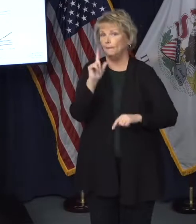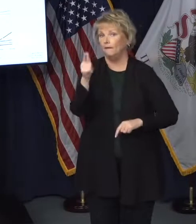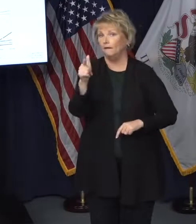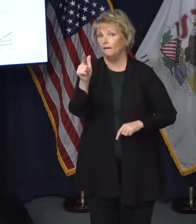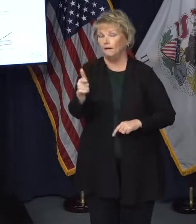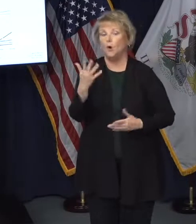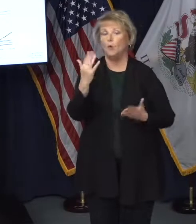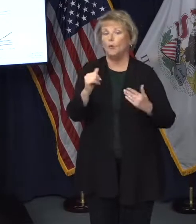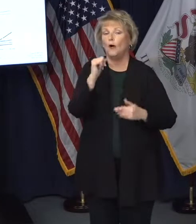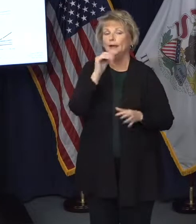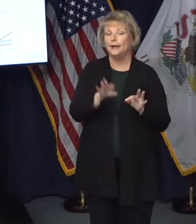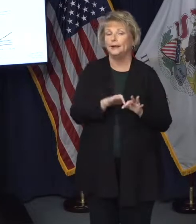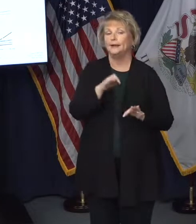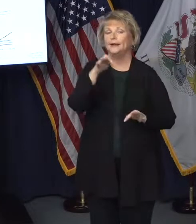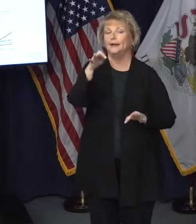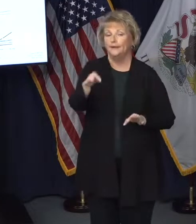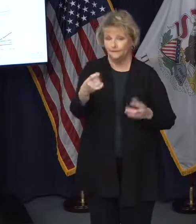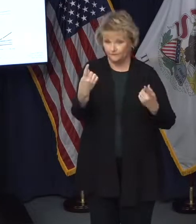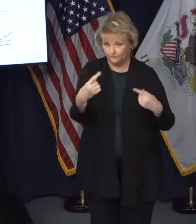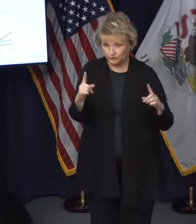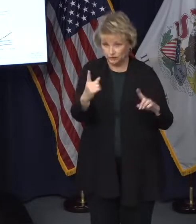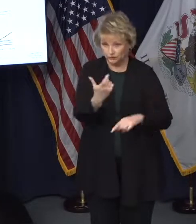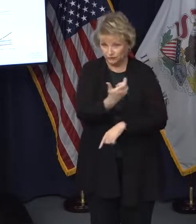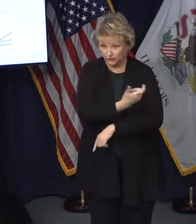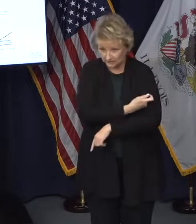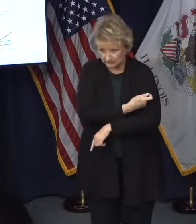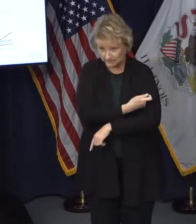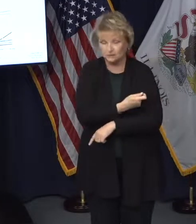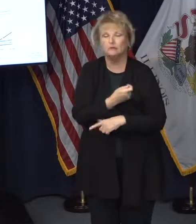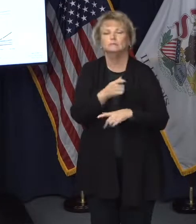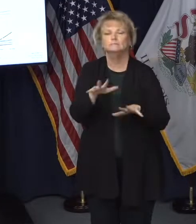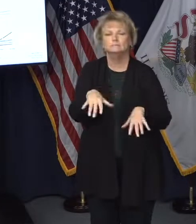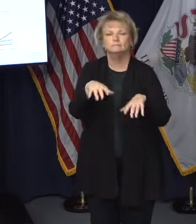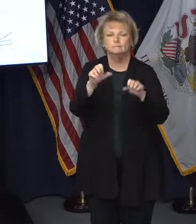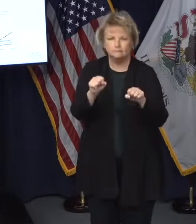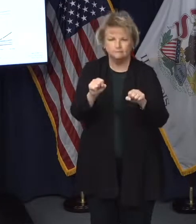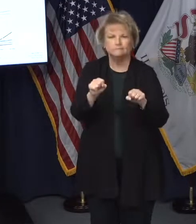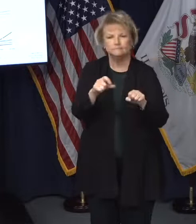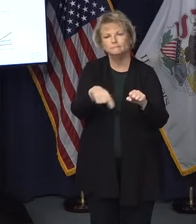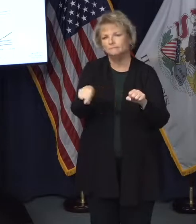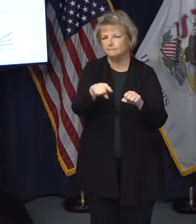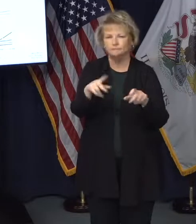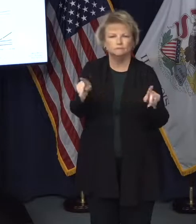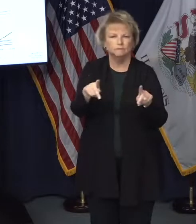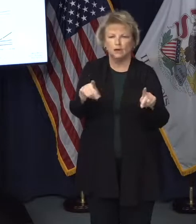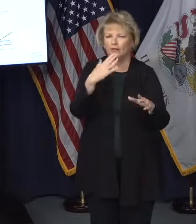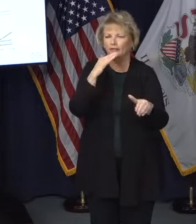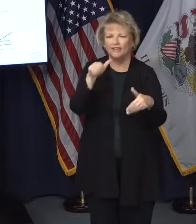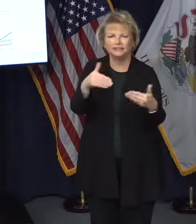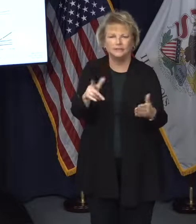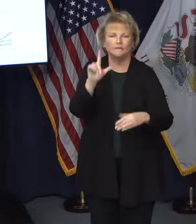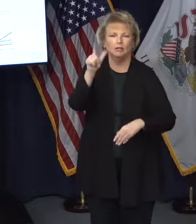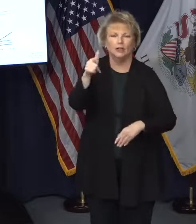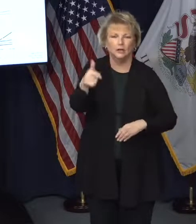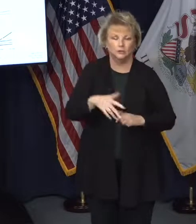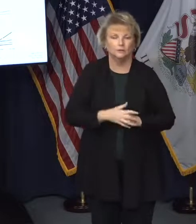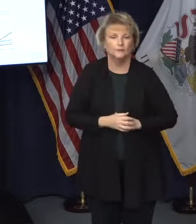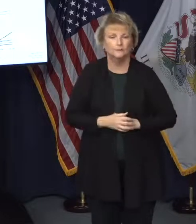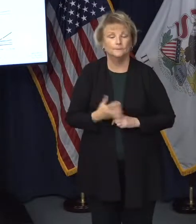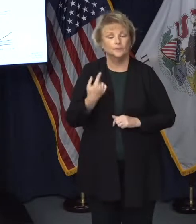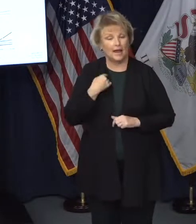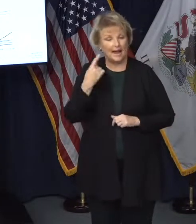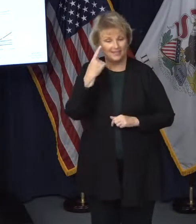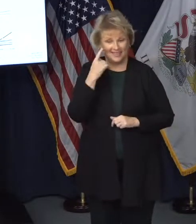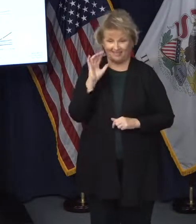think about after we get the vaccine, and most of people have gotten the vaccine, then we'll just do it, some months later. I